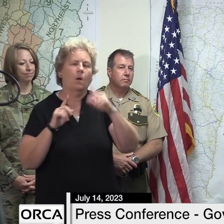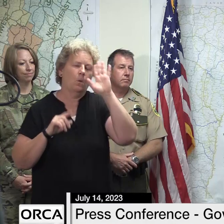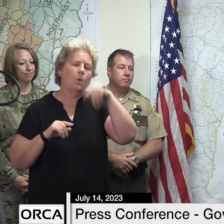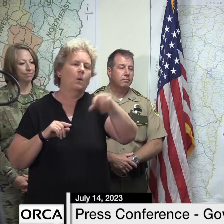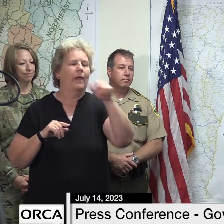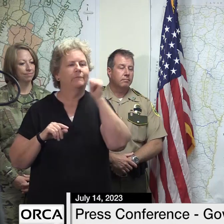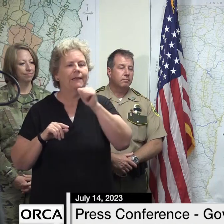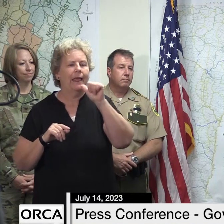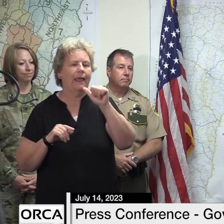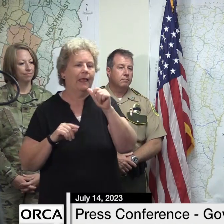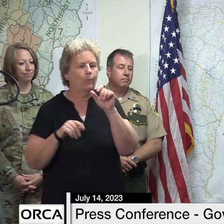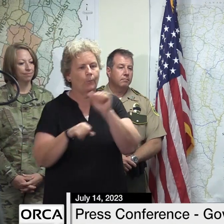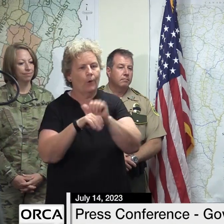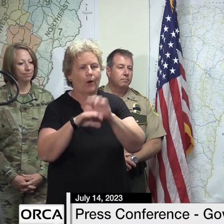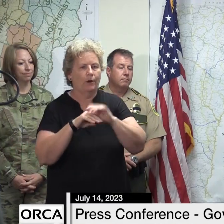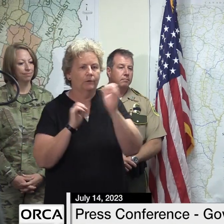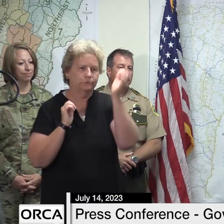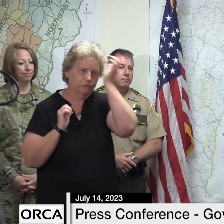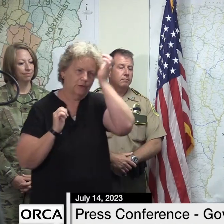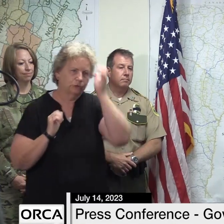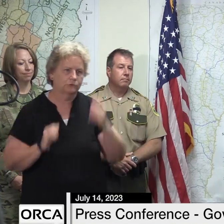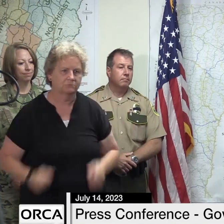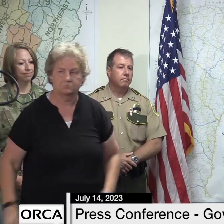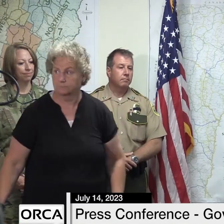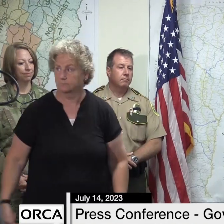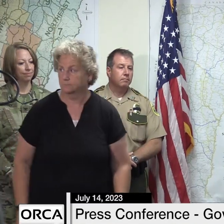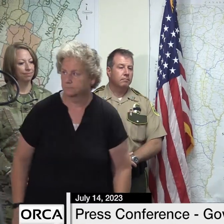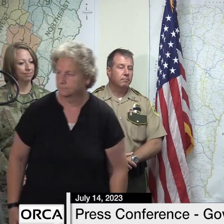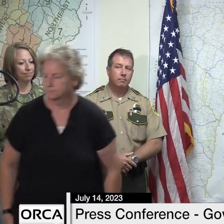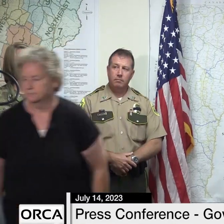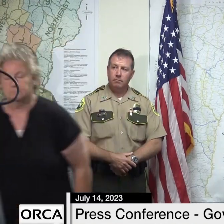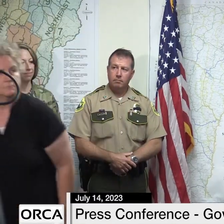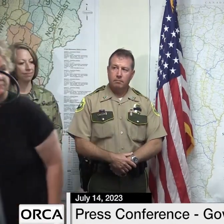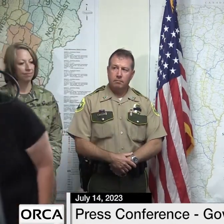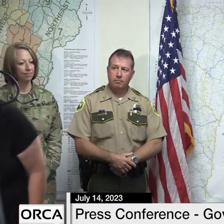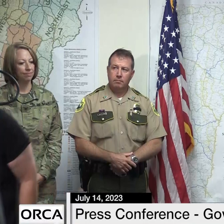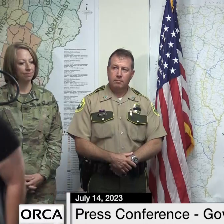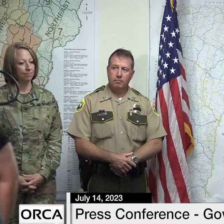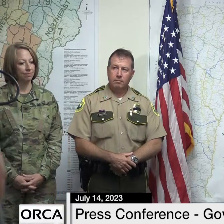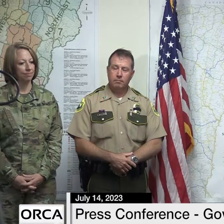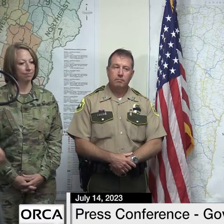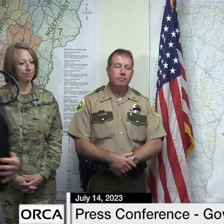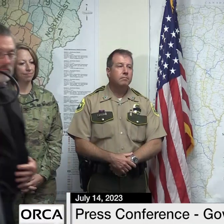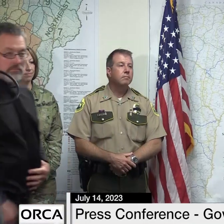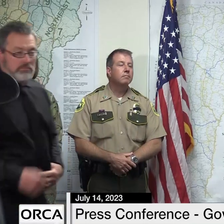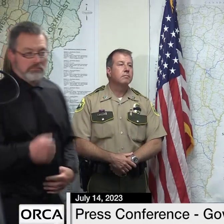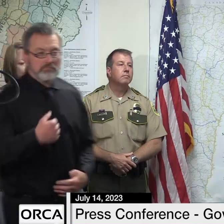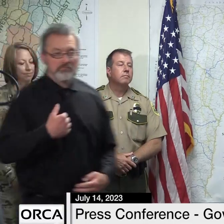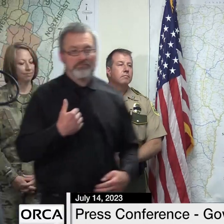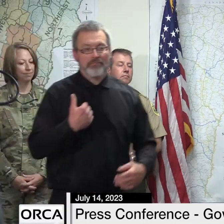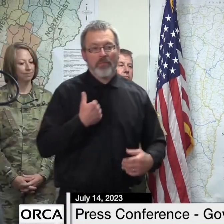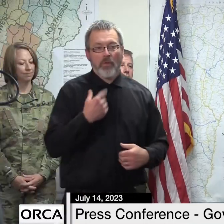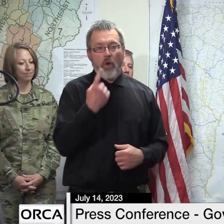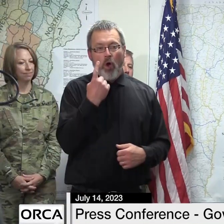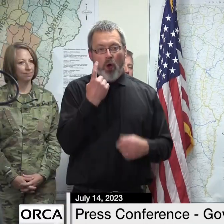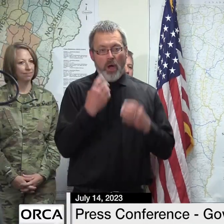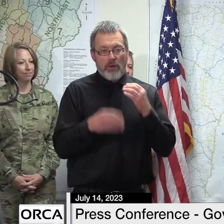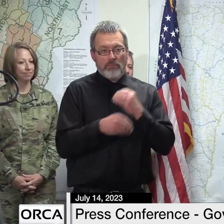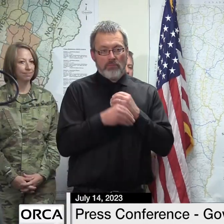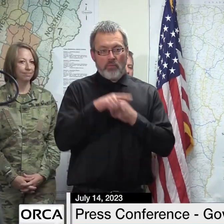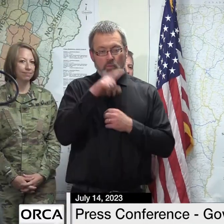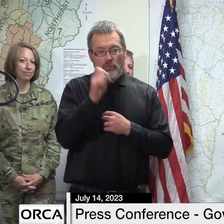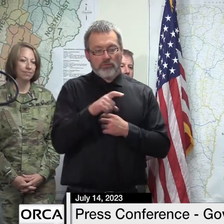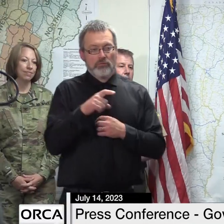Thank you. I have one other question. I was visiting an organization that